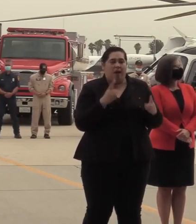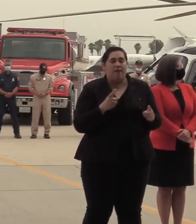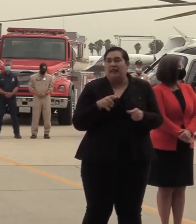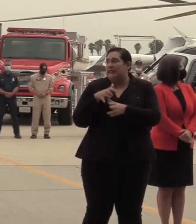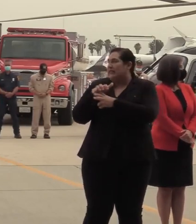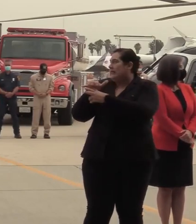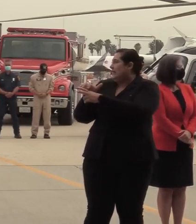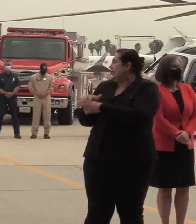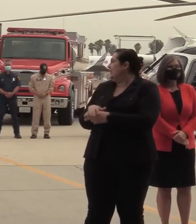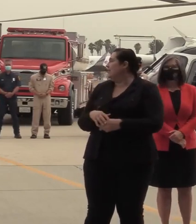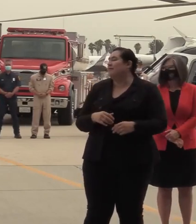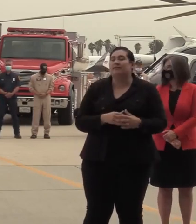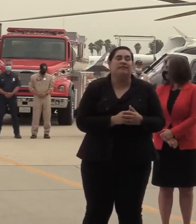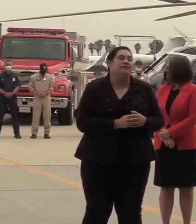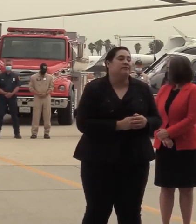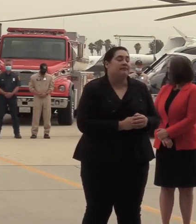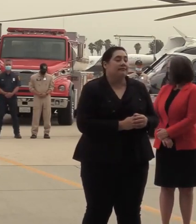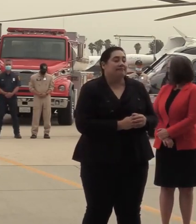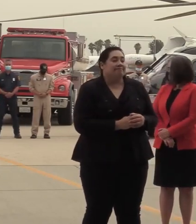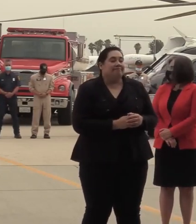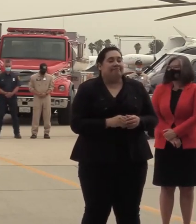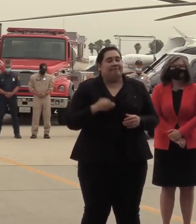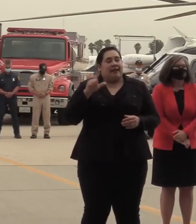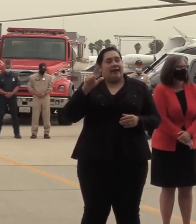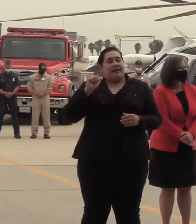I think Mayor Reardon had done it. Hold on.